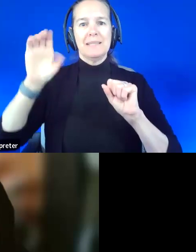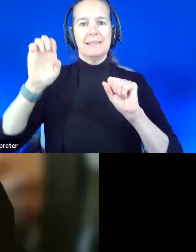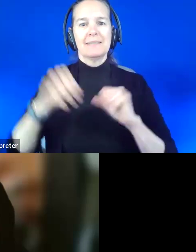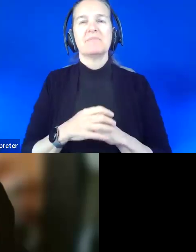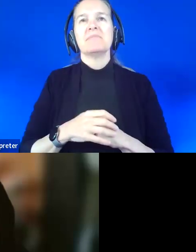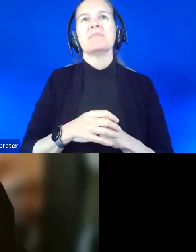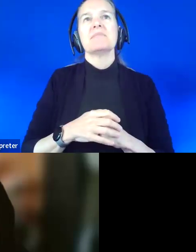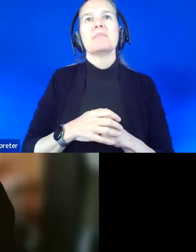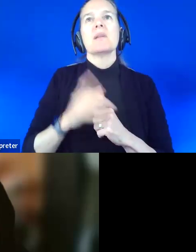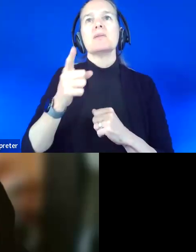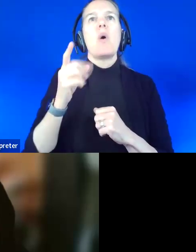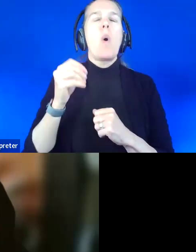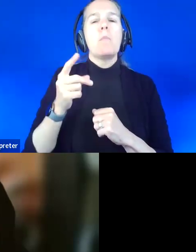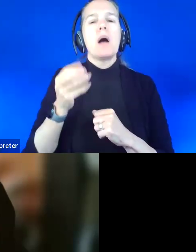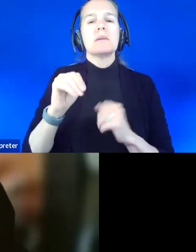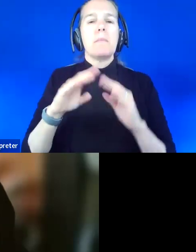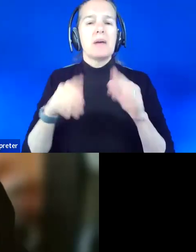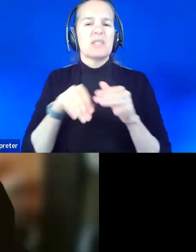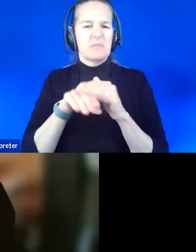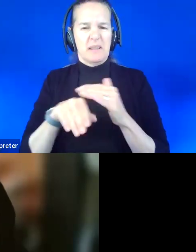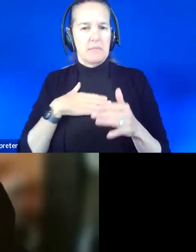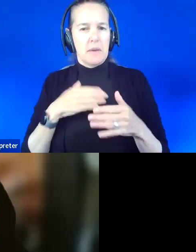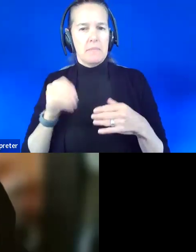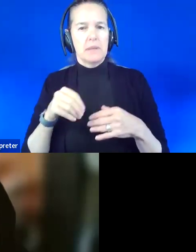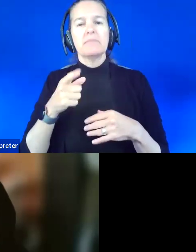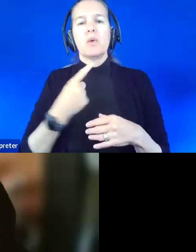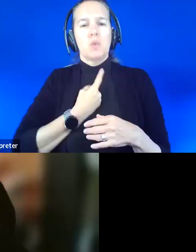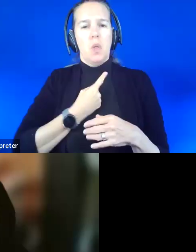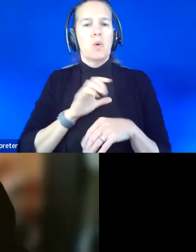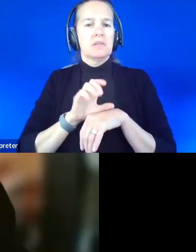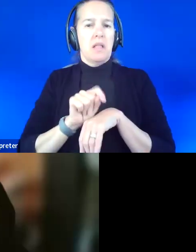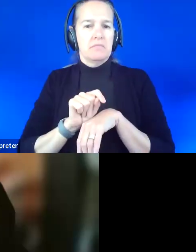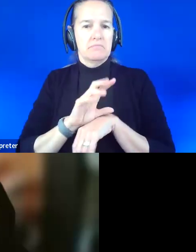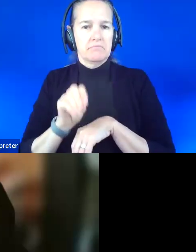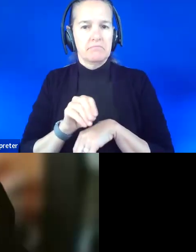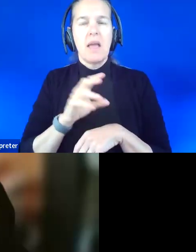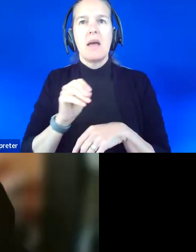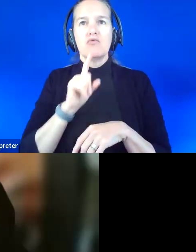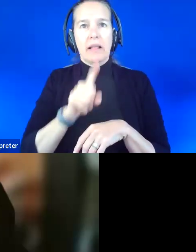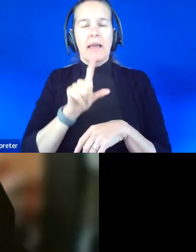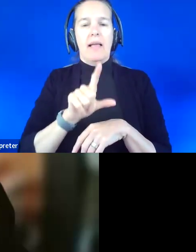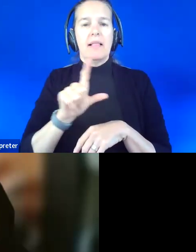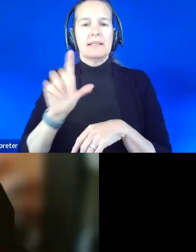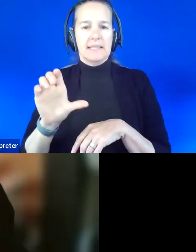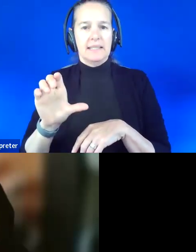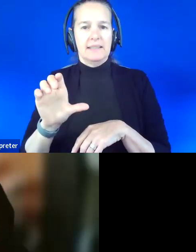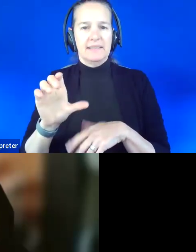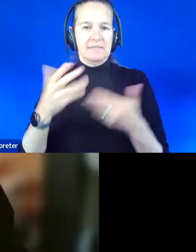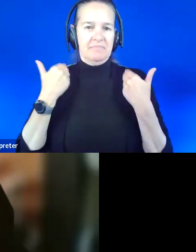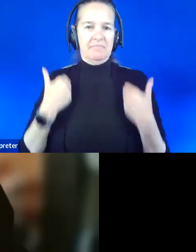And a little bit about Opossum House Accessibility. It's a solo consultancy, and it's really the LLC version of